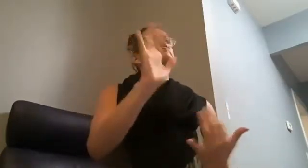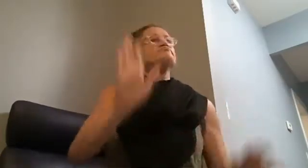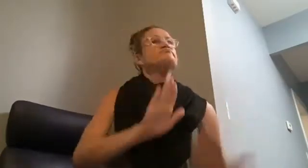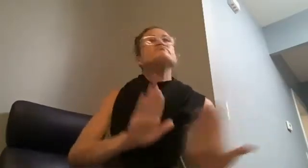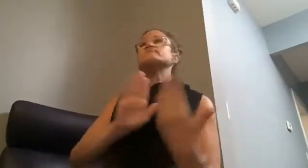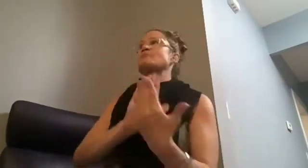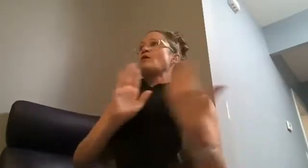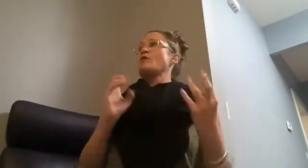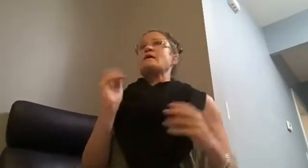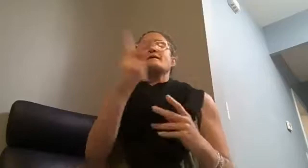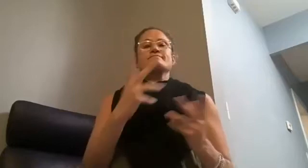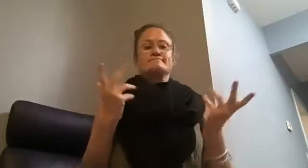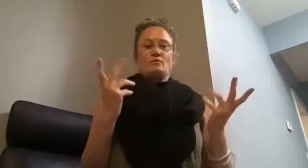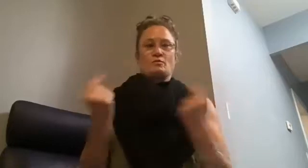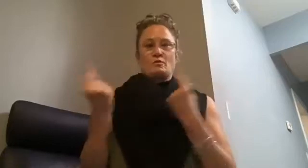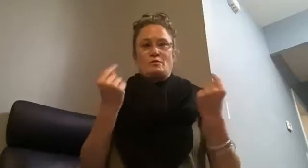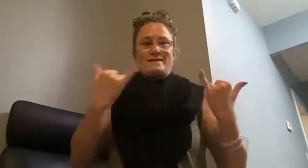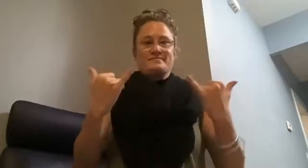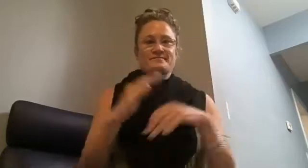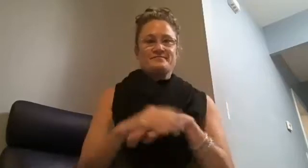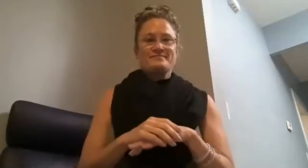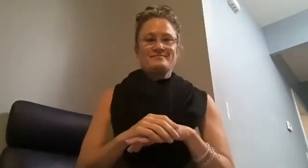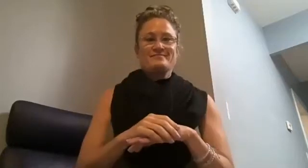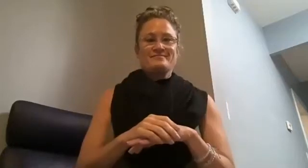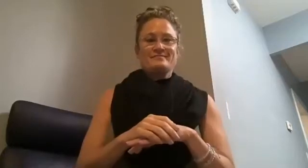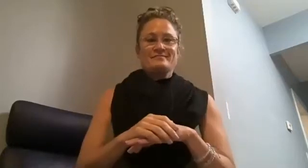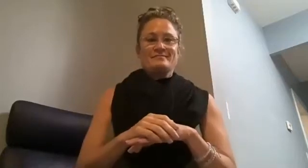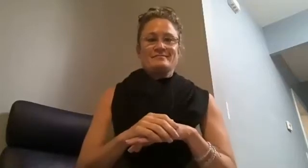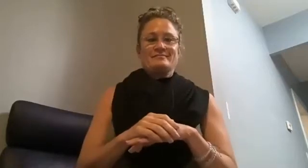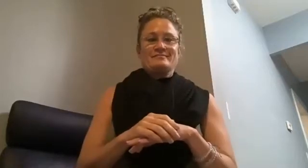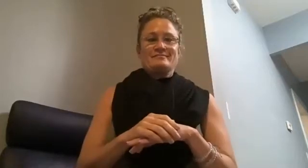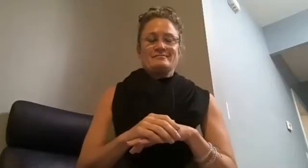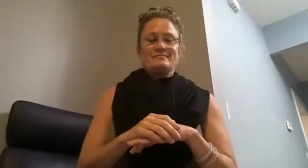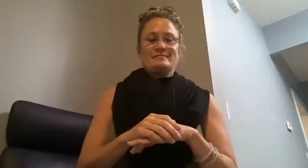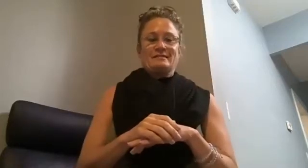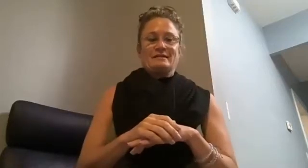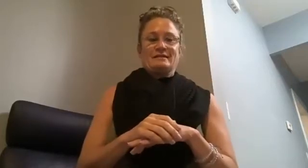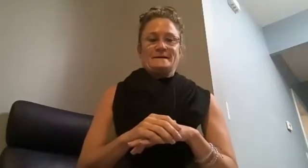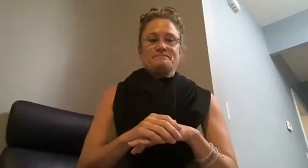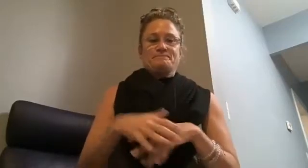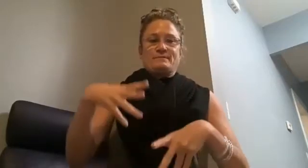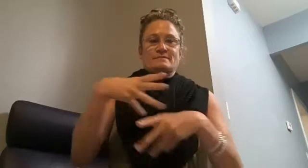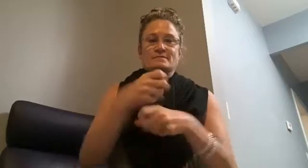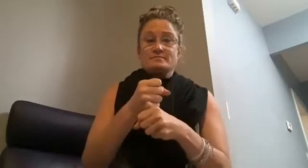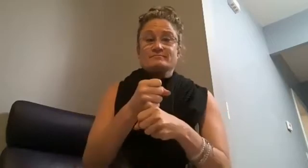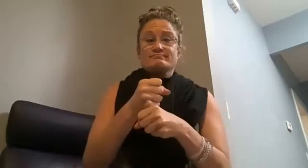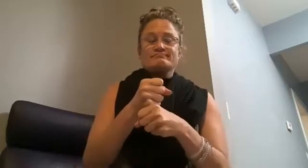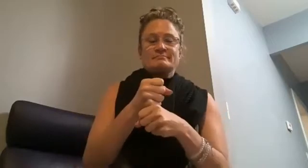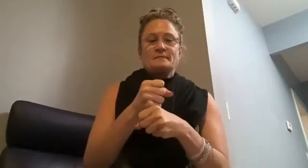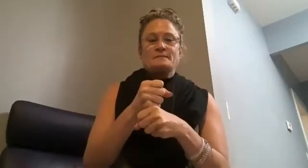to witness. And I think it gets summarized by just that conversation I had with that woman in